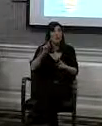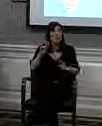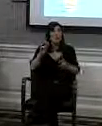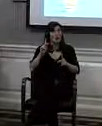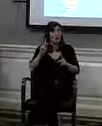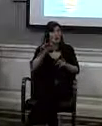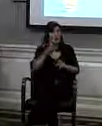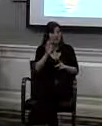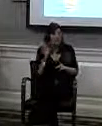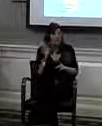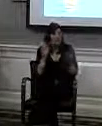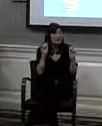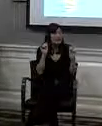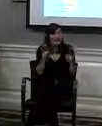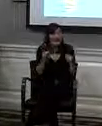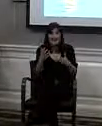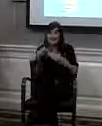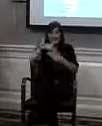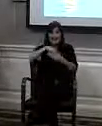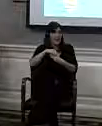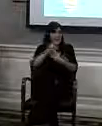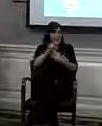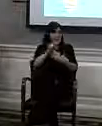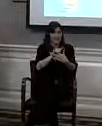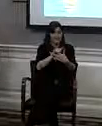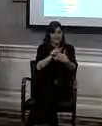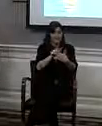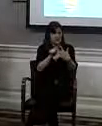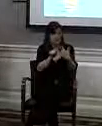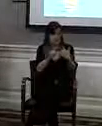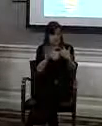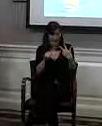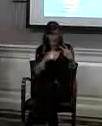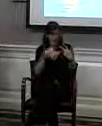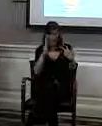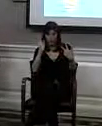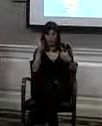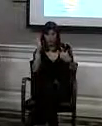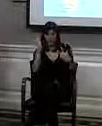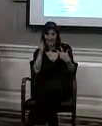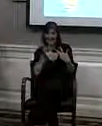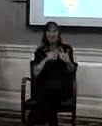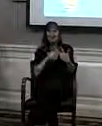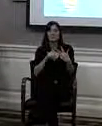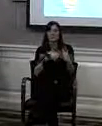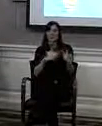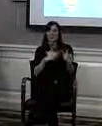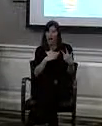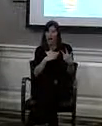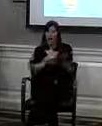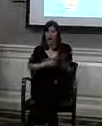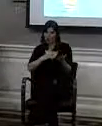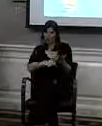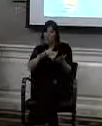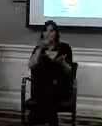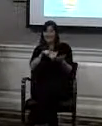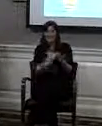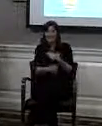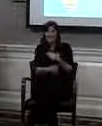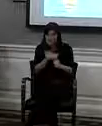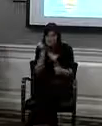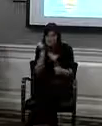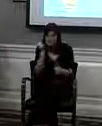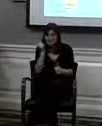aspects of any of the three approaches that I'll present, my paper today argues that the ideological orientations of most human rights education initiatives